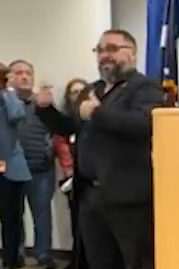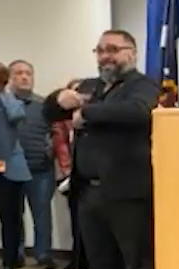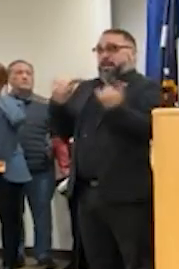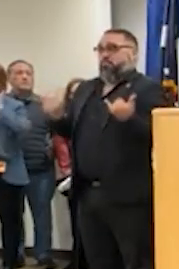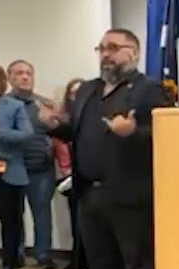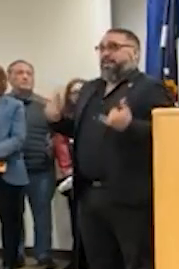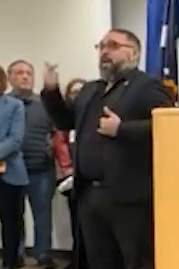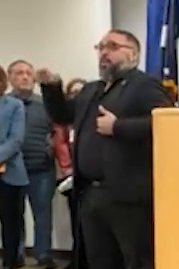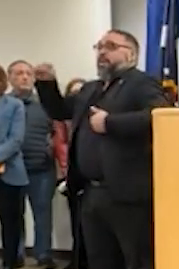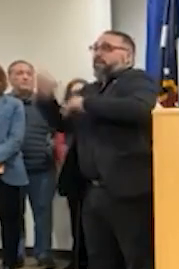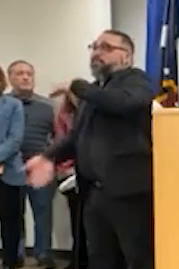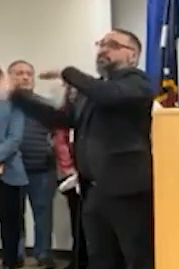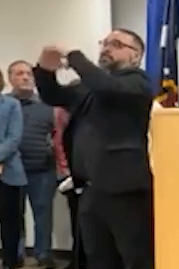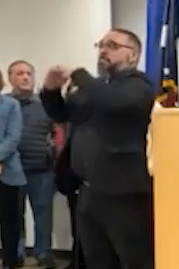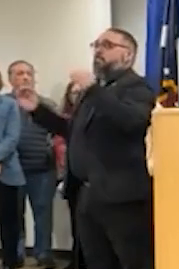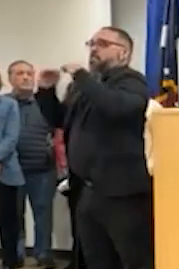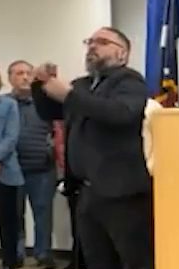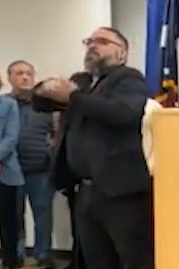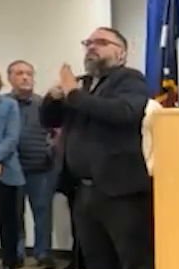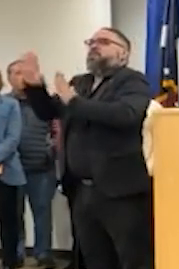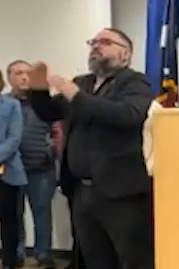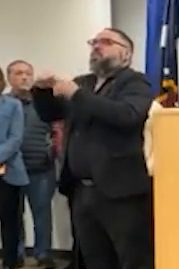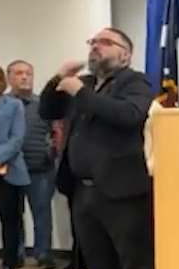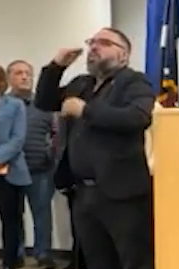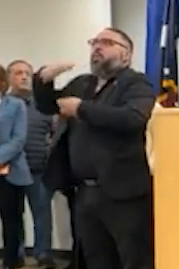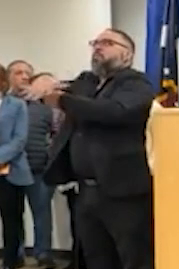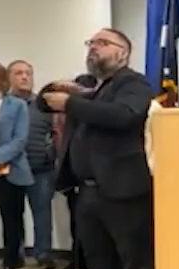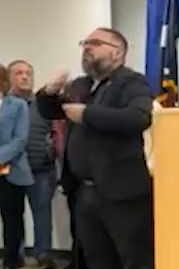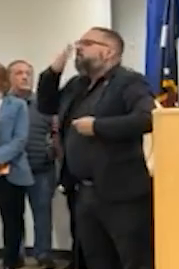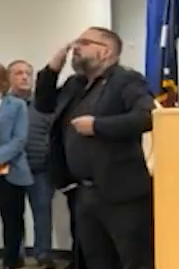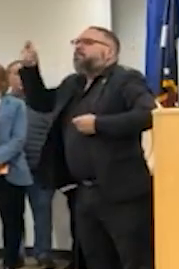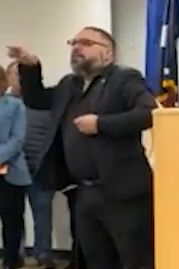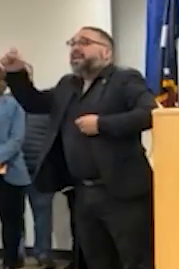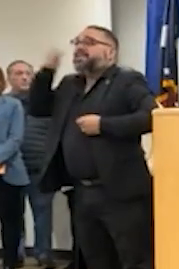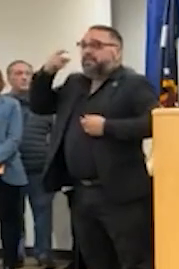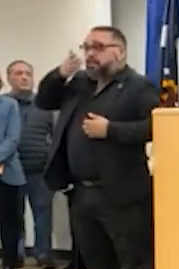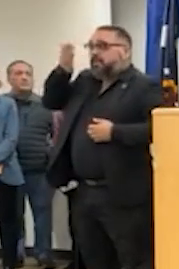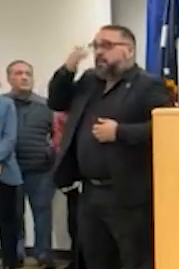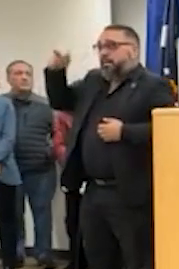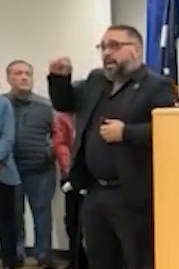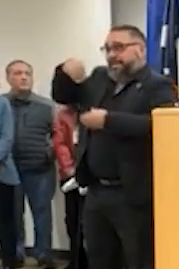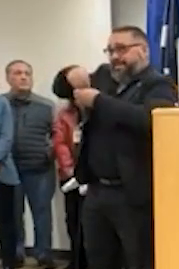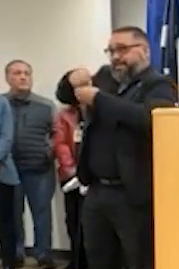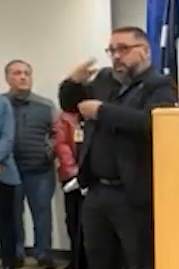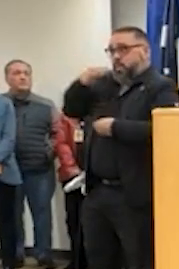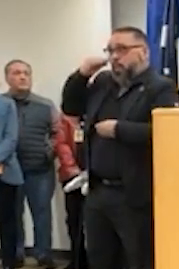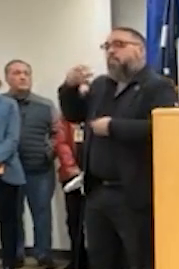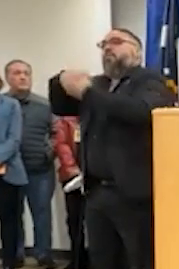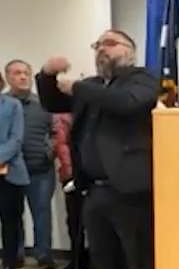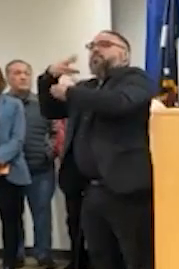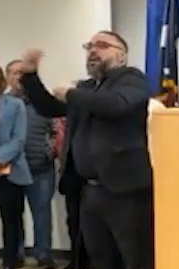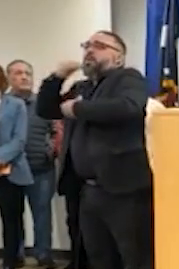goes up and you might smell gas in and around your home. If you smell gas either inside your home or outside your home, please